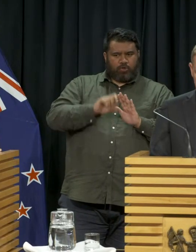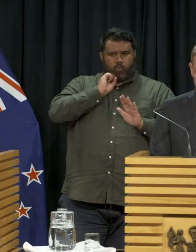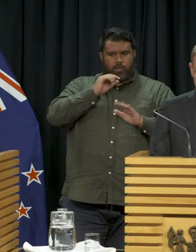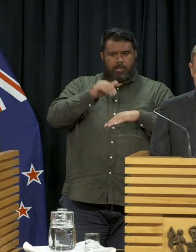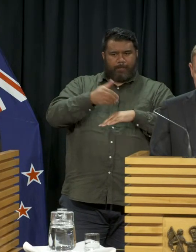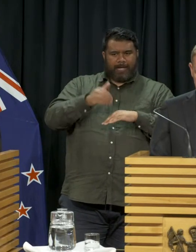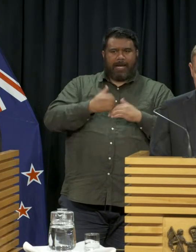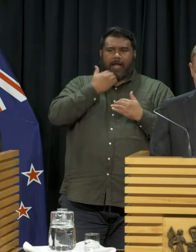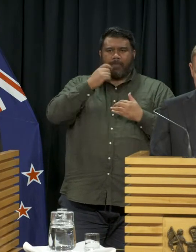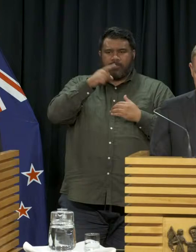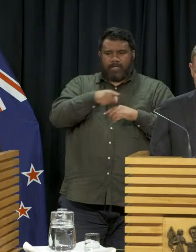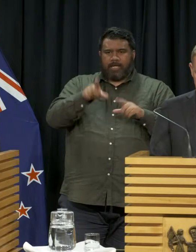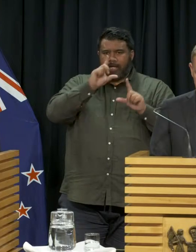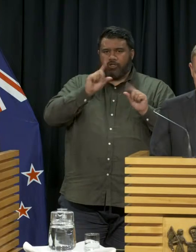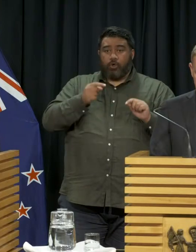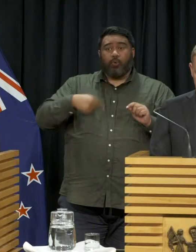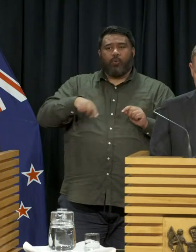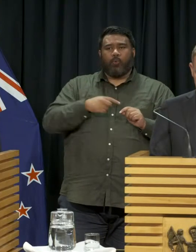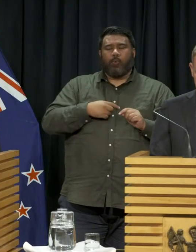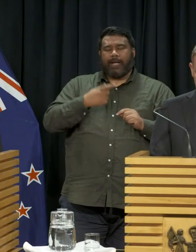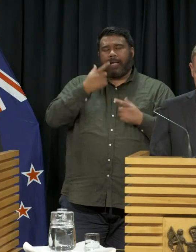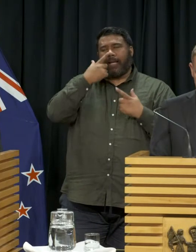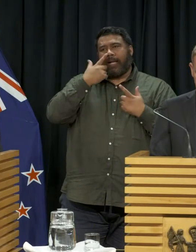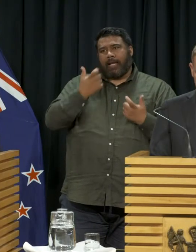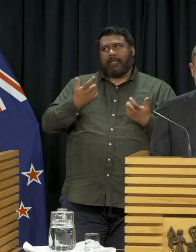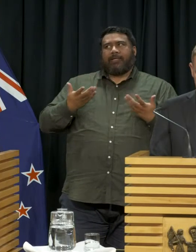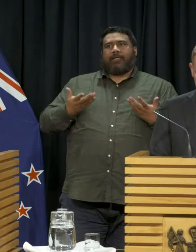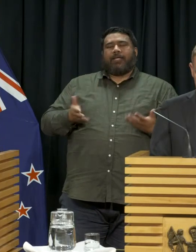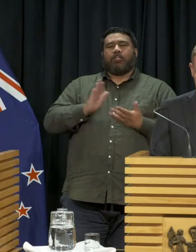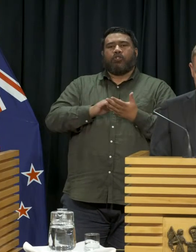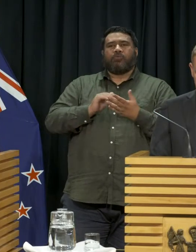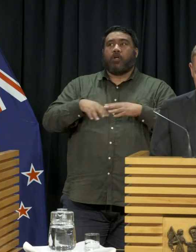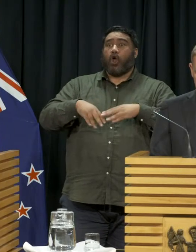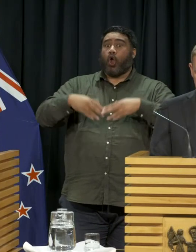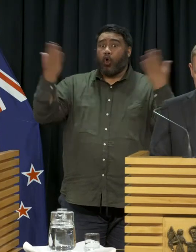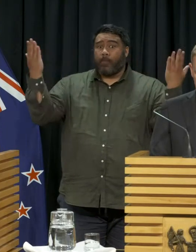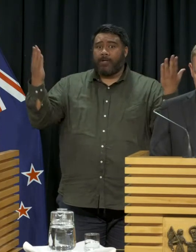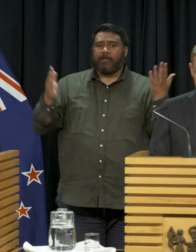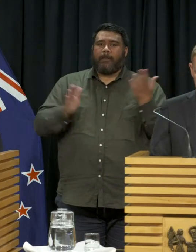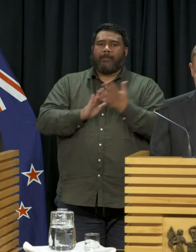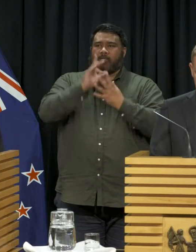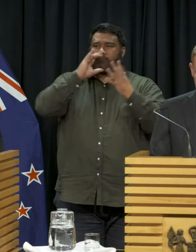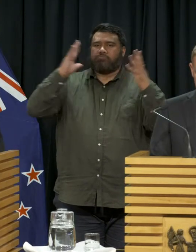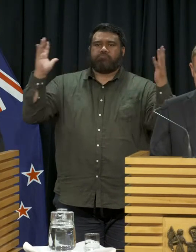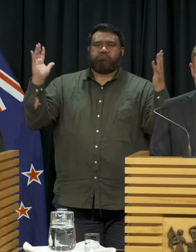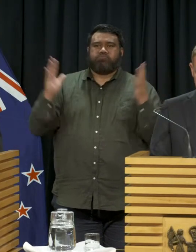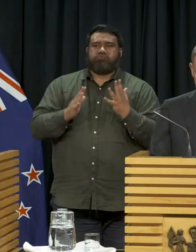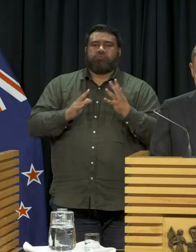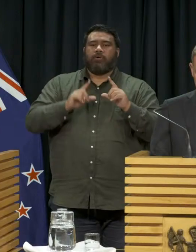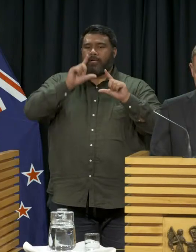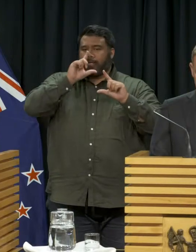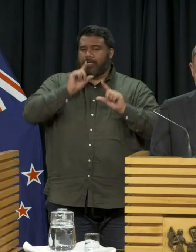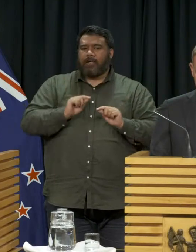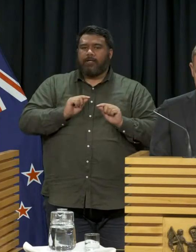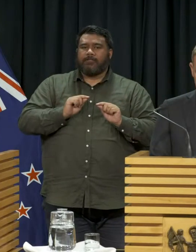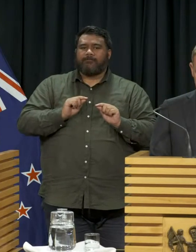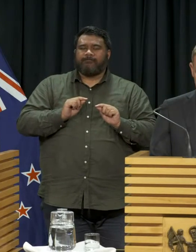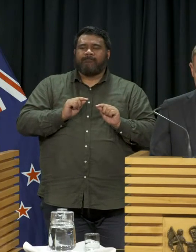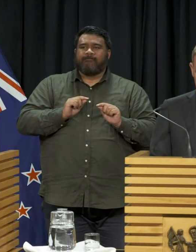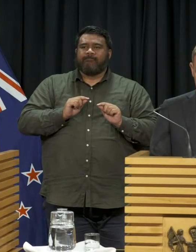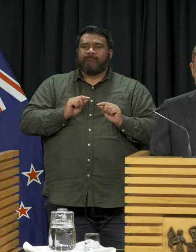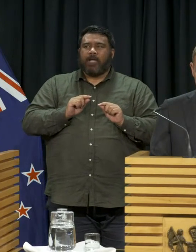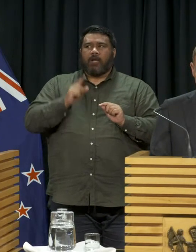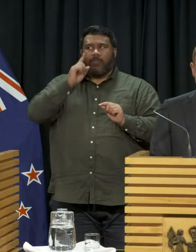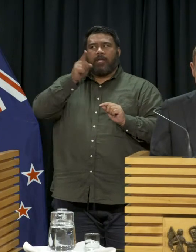different things. We happen to be in the very lucky position where we can openly gather together. And I think there's an appreciation